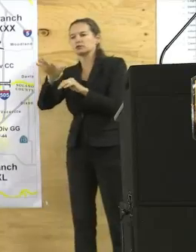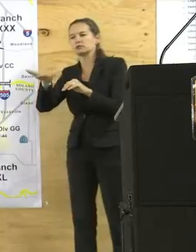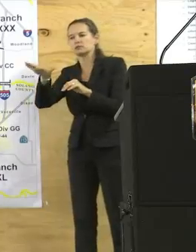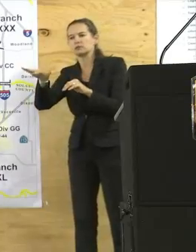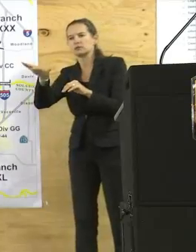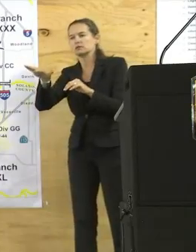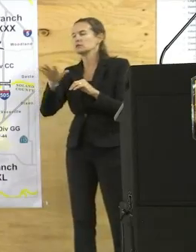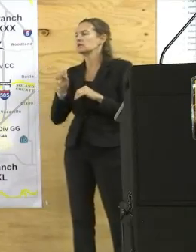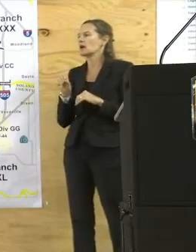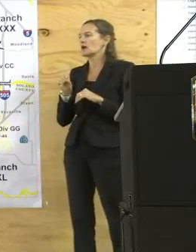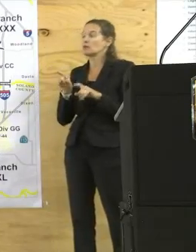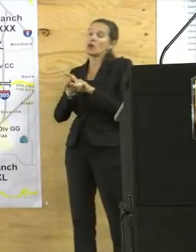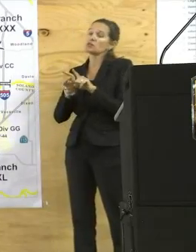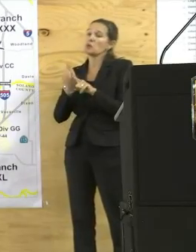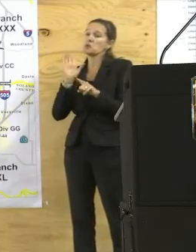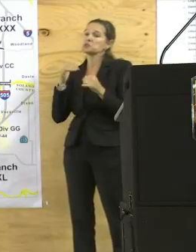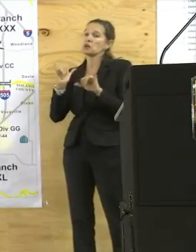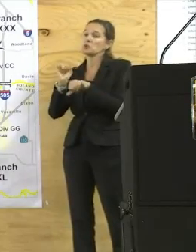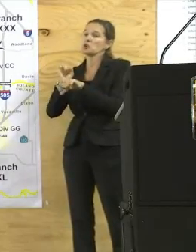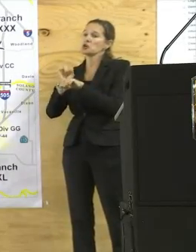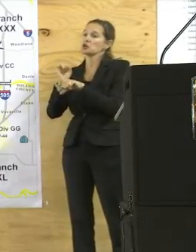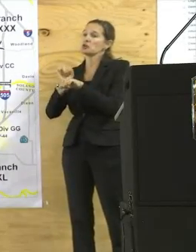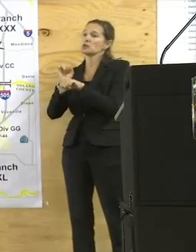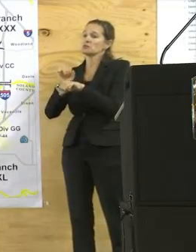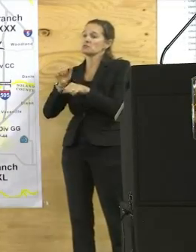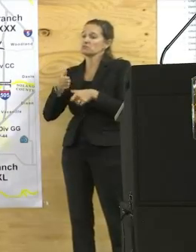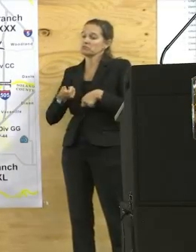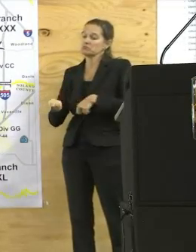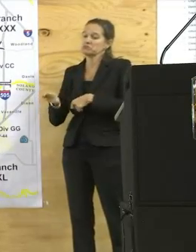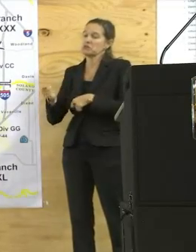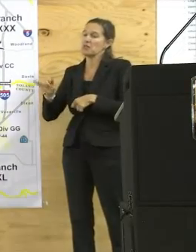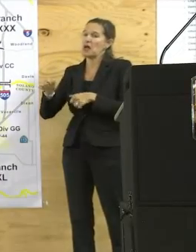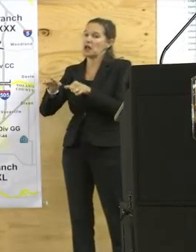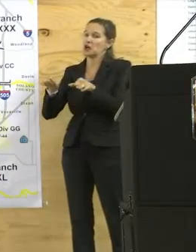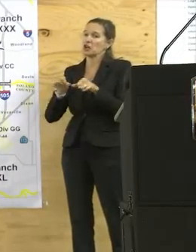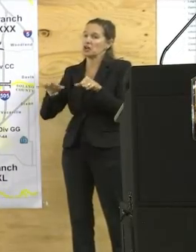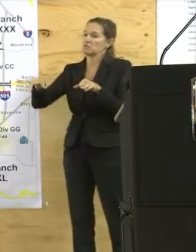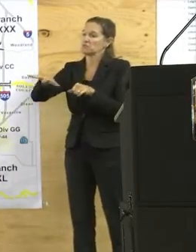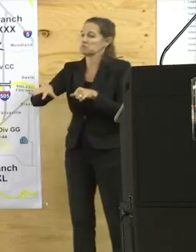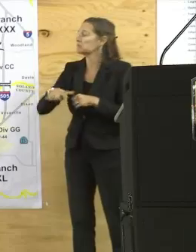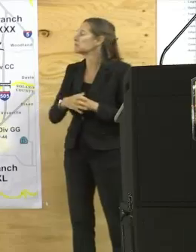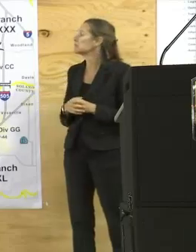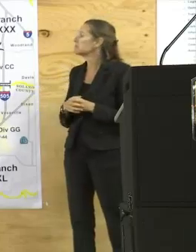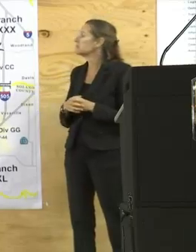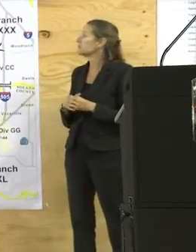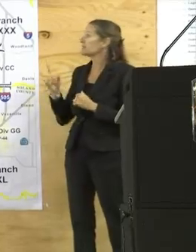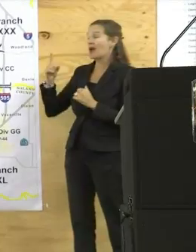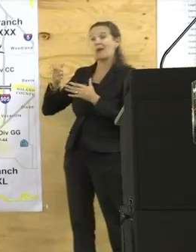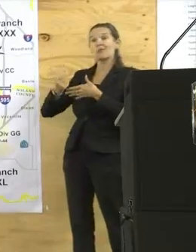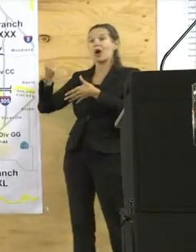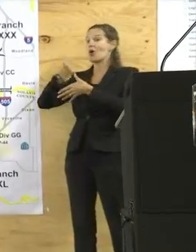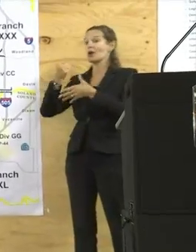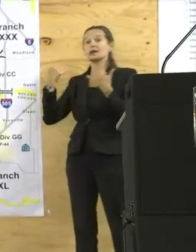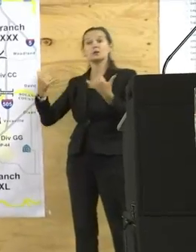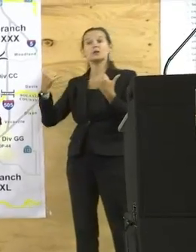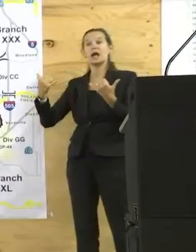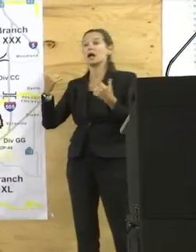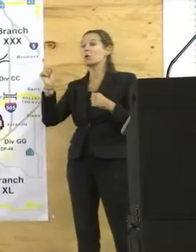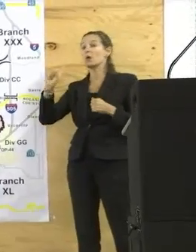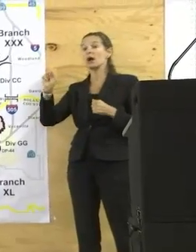then also going in and working in areas to safe areas up to get folks that are within the impacted area to fire. Our top priority today on the